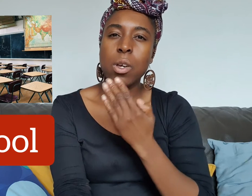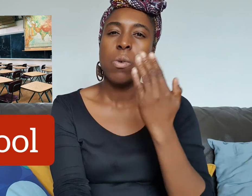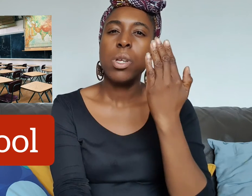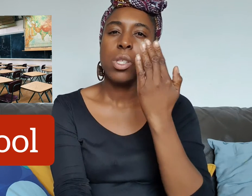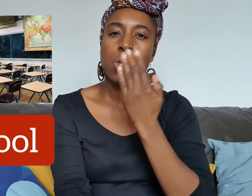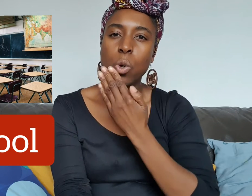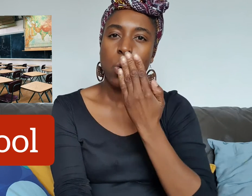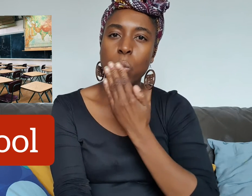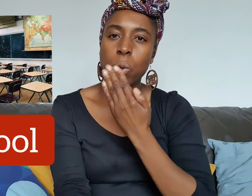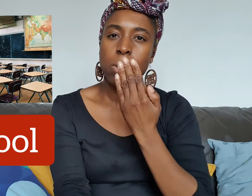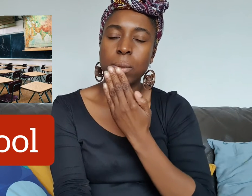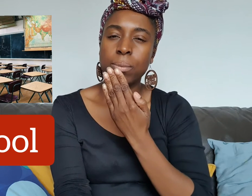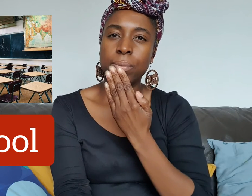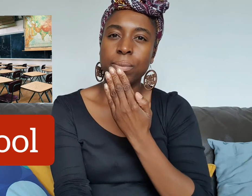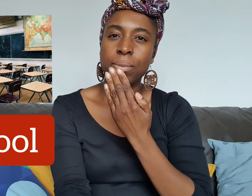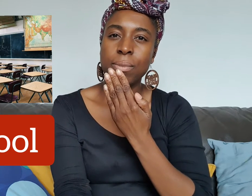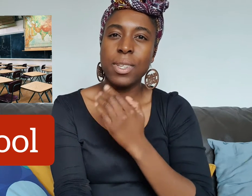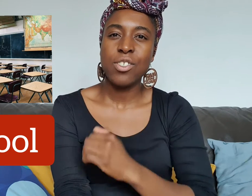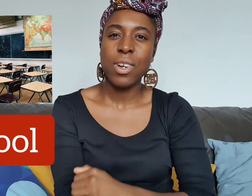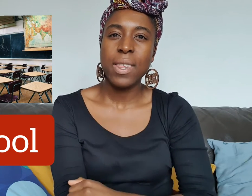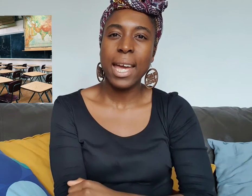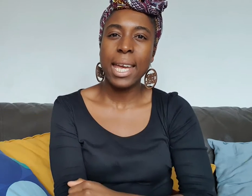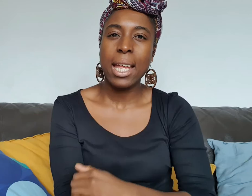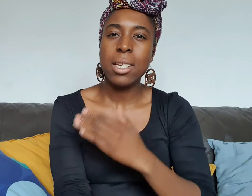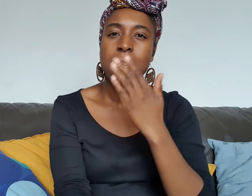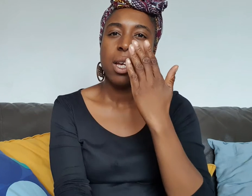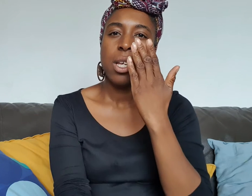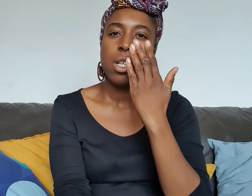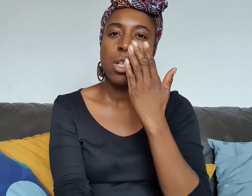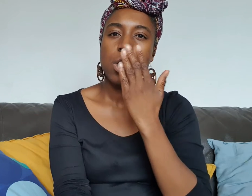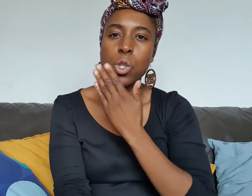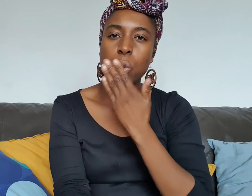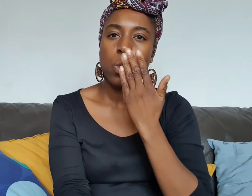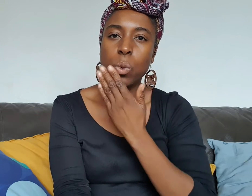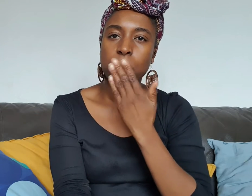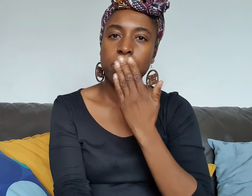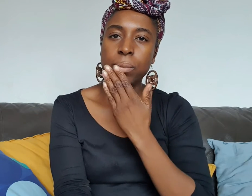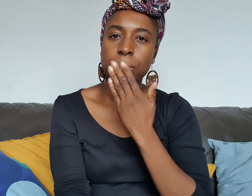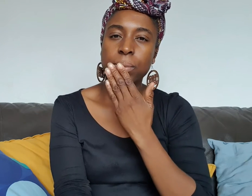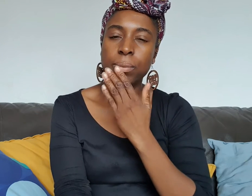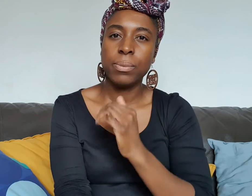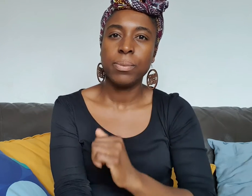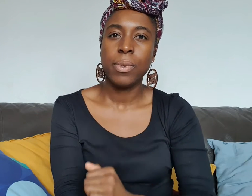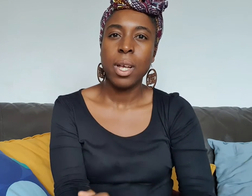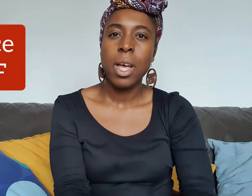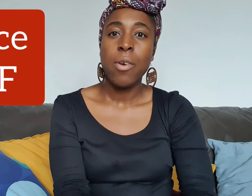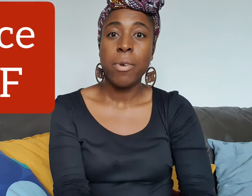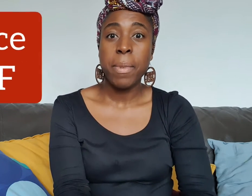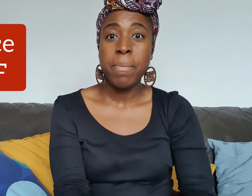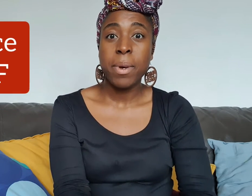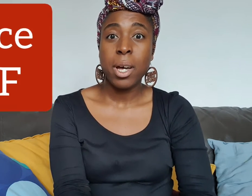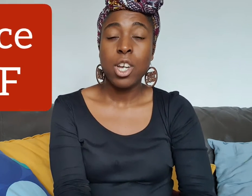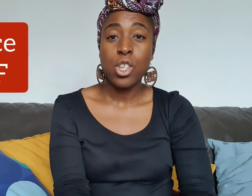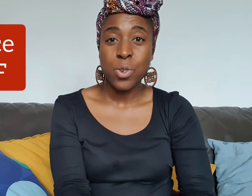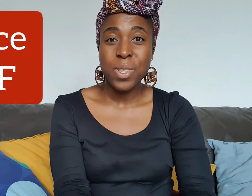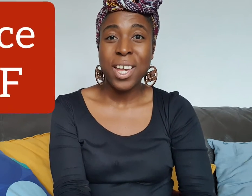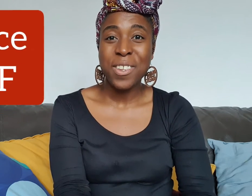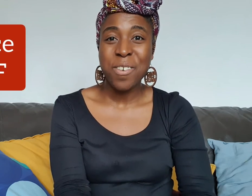So school. Let's try that again. School. Remember you turn your